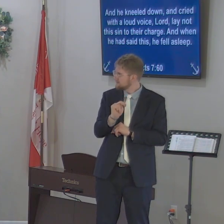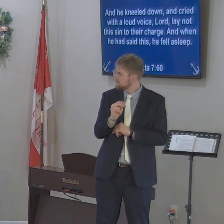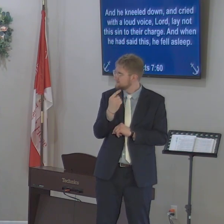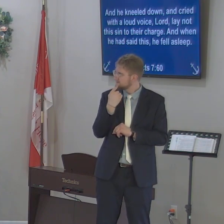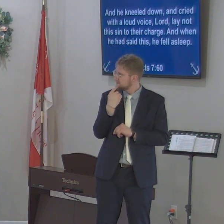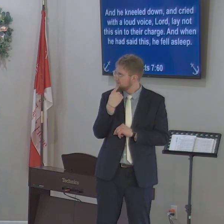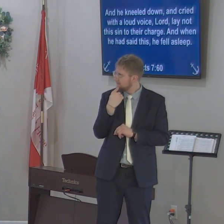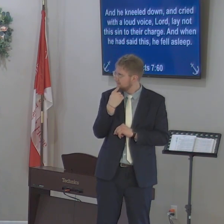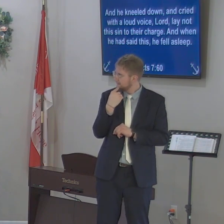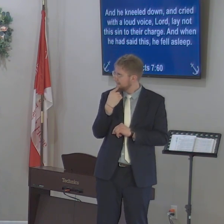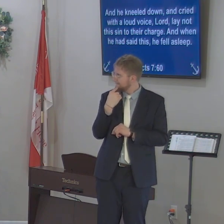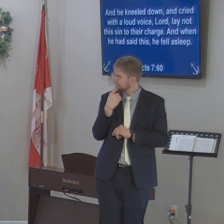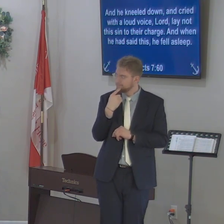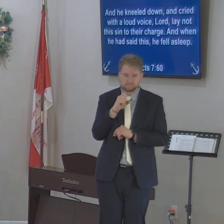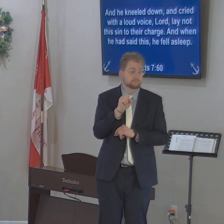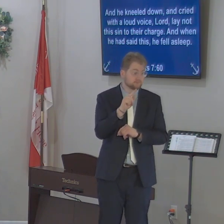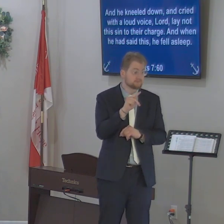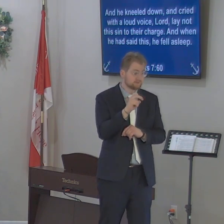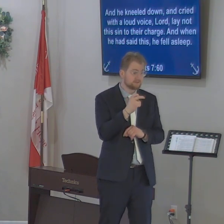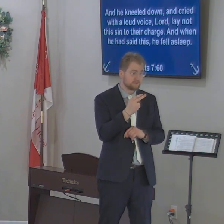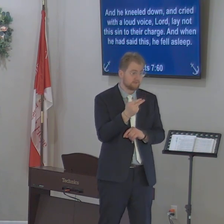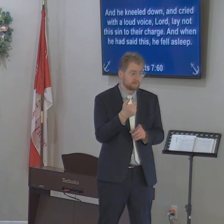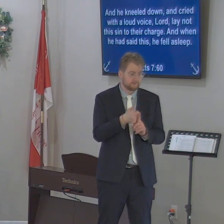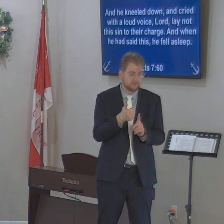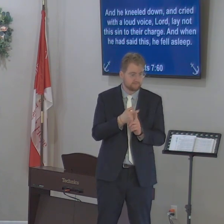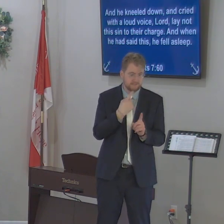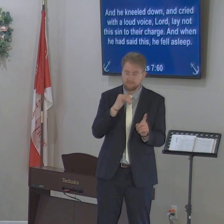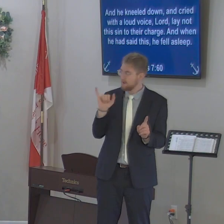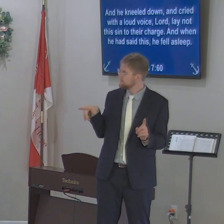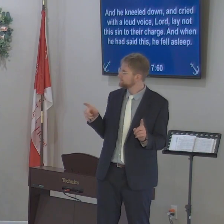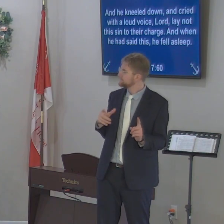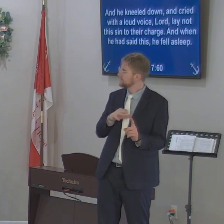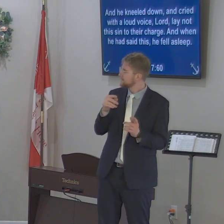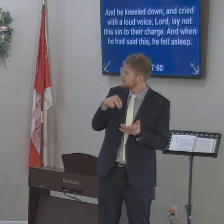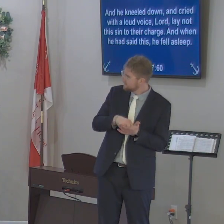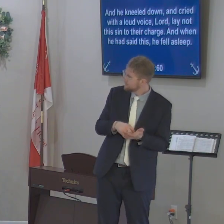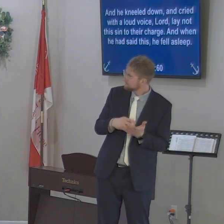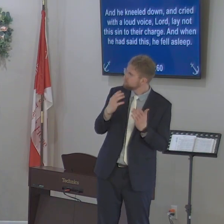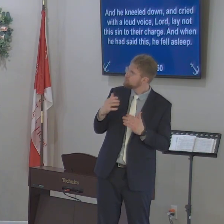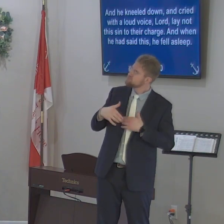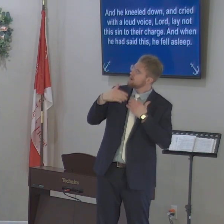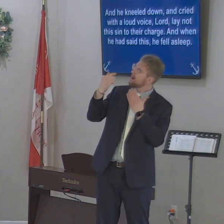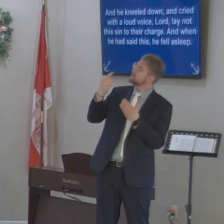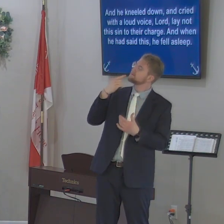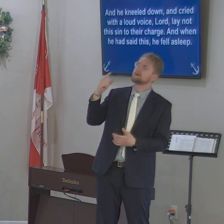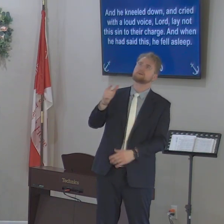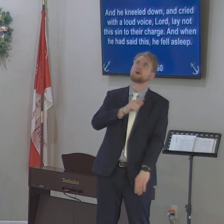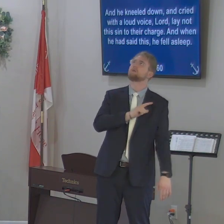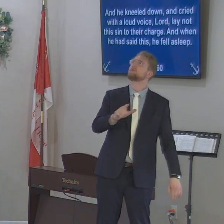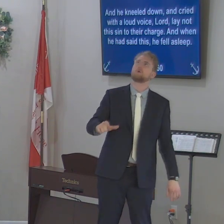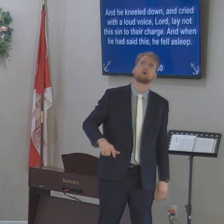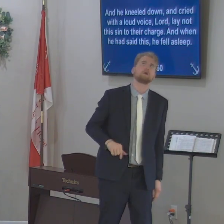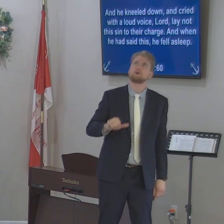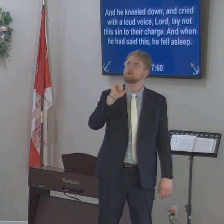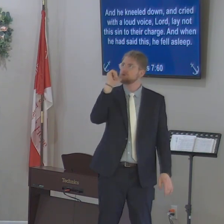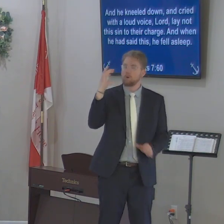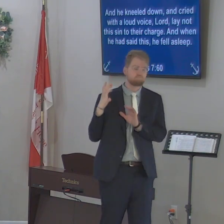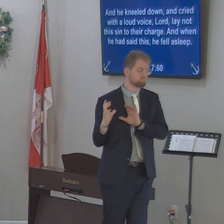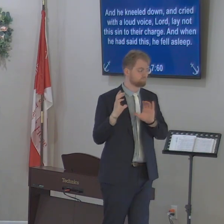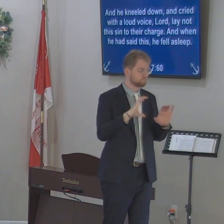This is Stephen, calling upon God, kneeled down and cried with a loud voice, Lord, lay not this sin to their